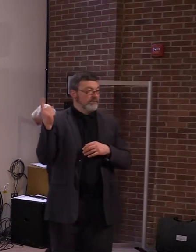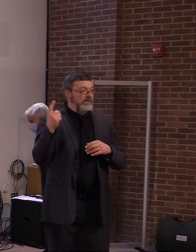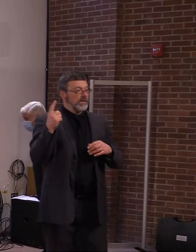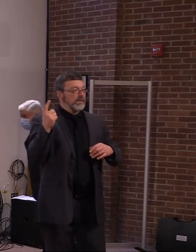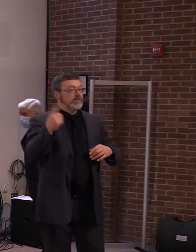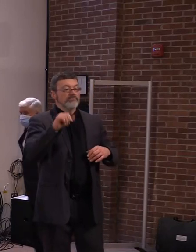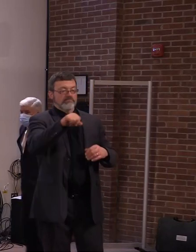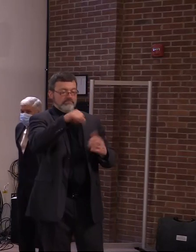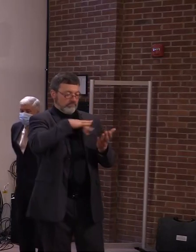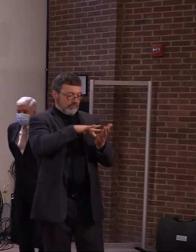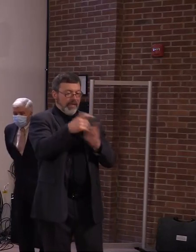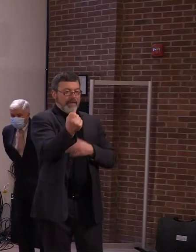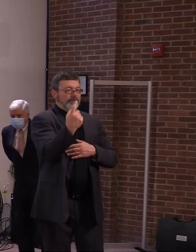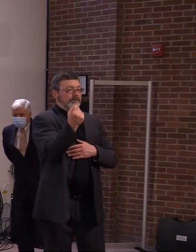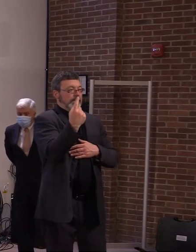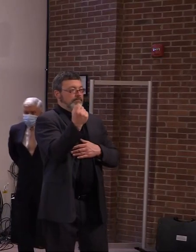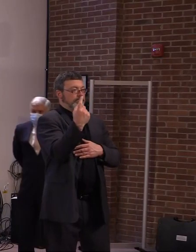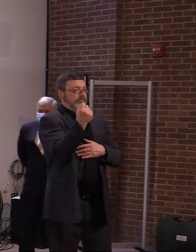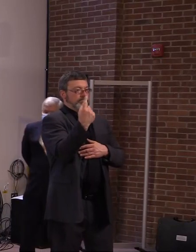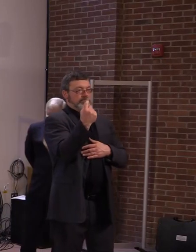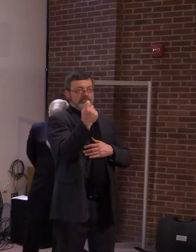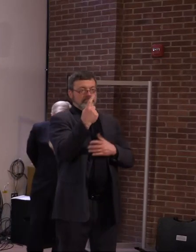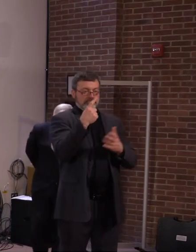11 ICU beds